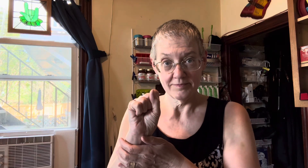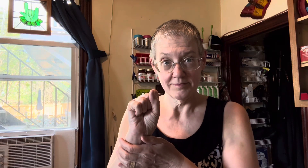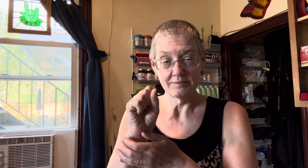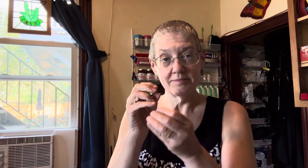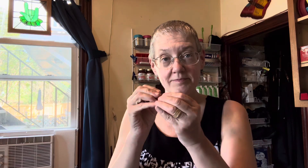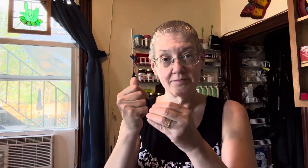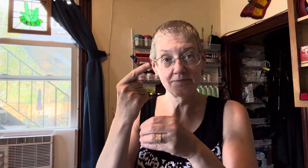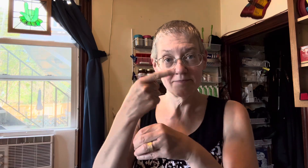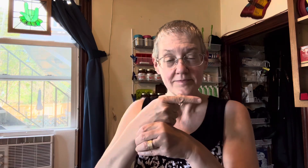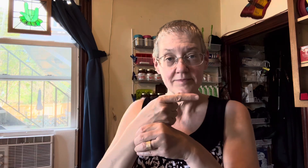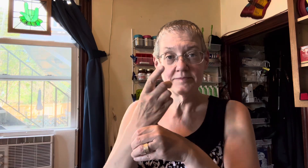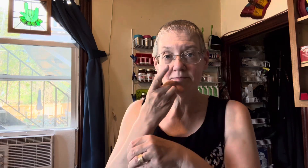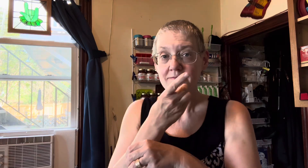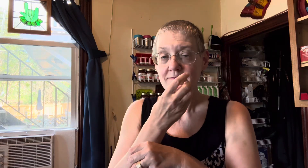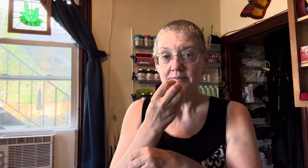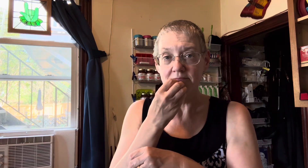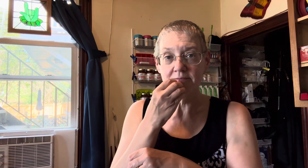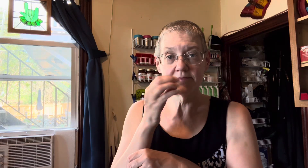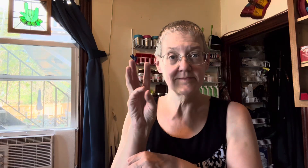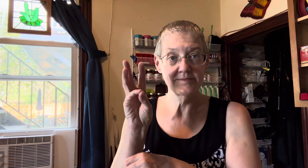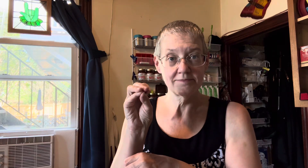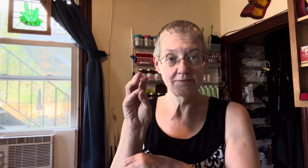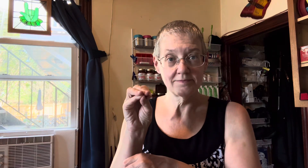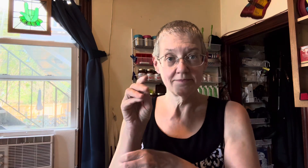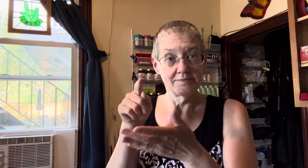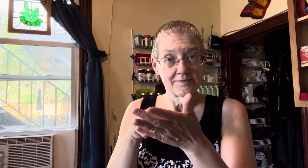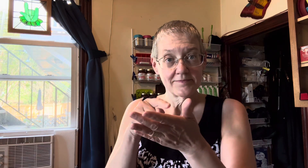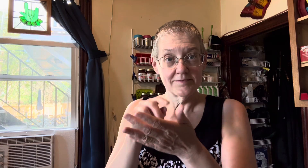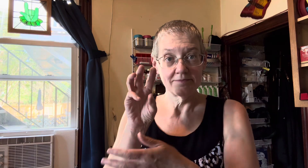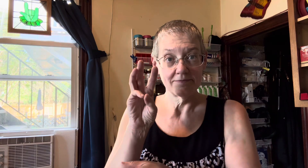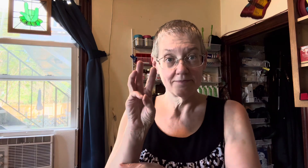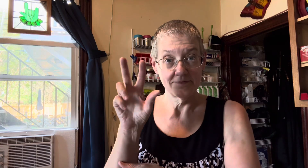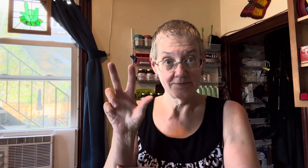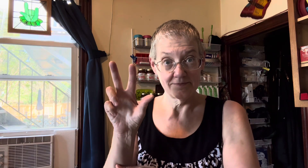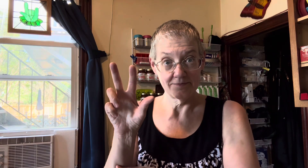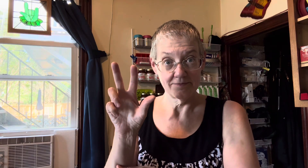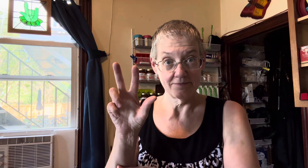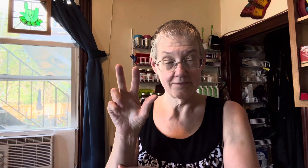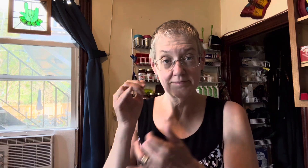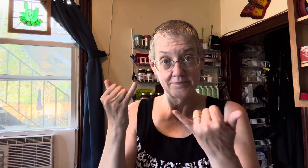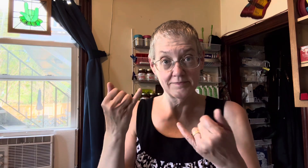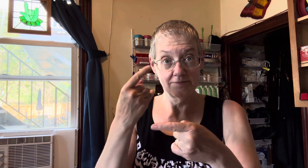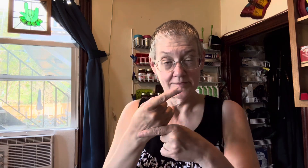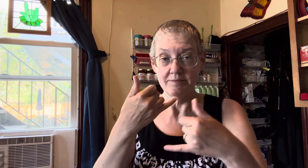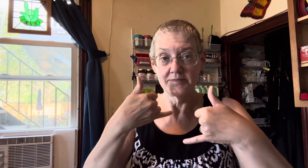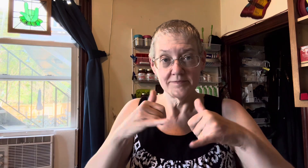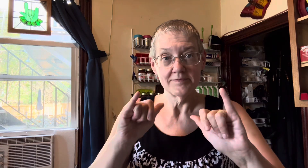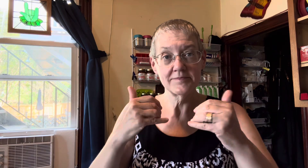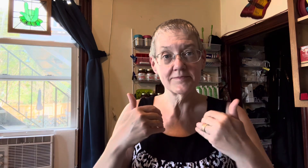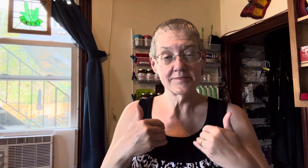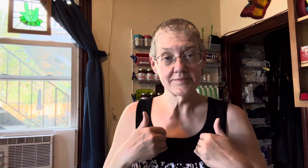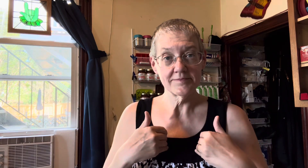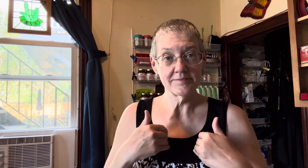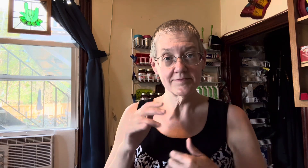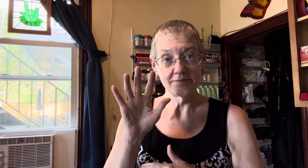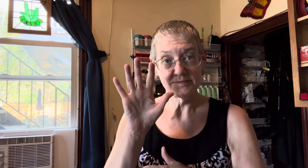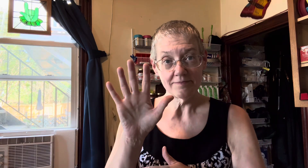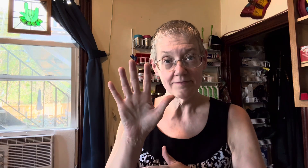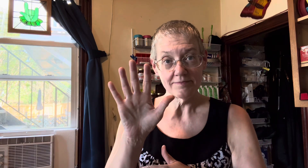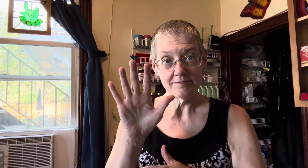calories. Most days, Dale eats 60 net carbs, sometimes 63. So today, he would still have